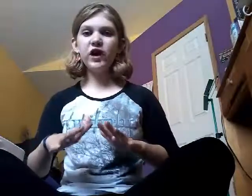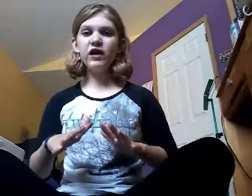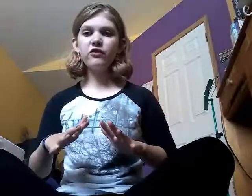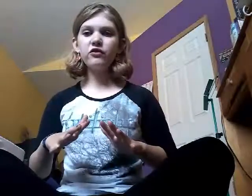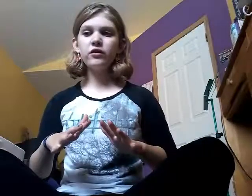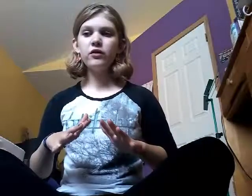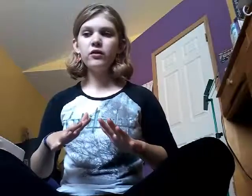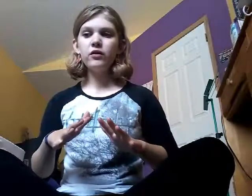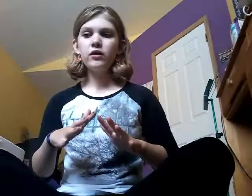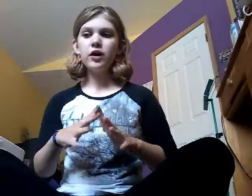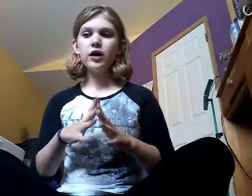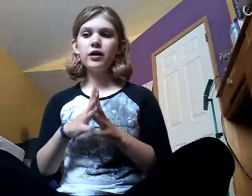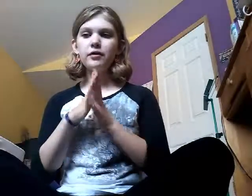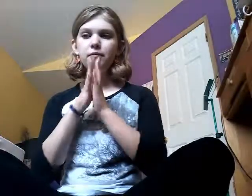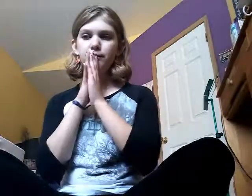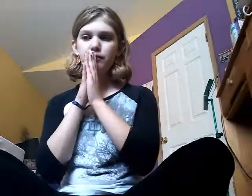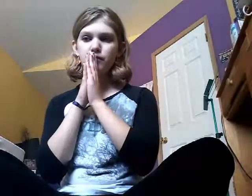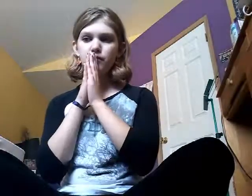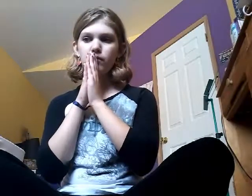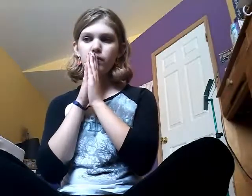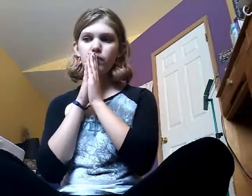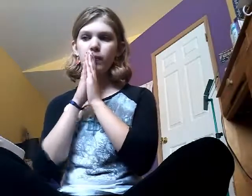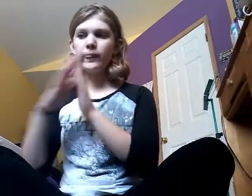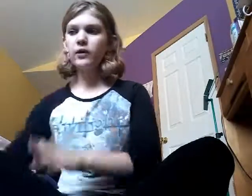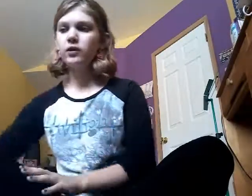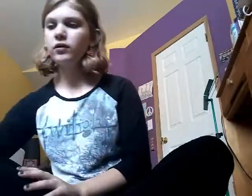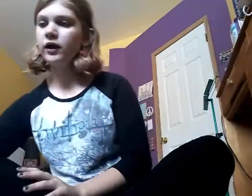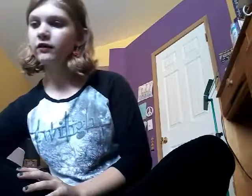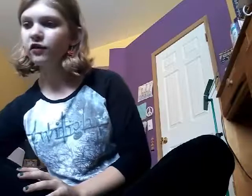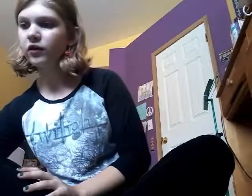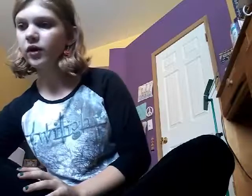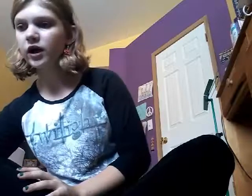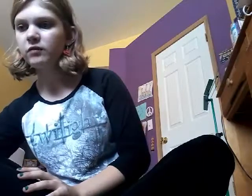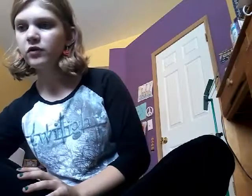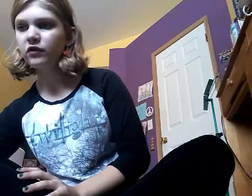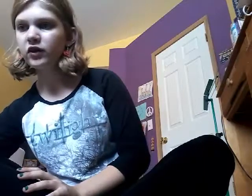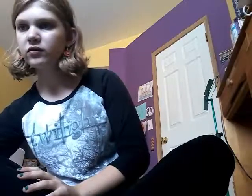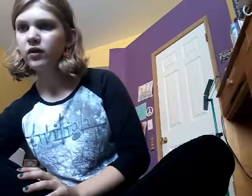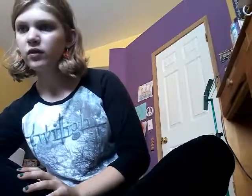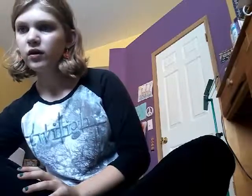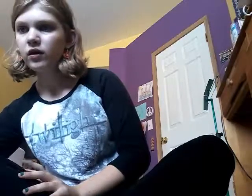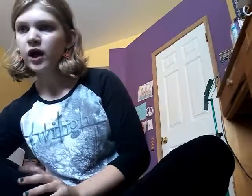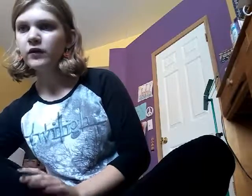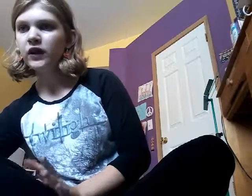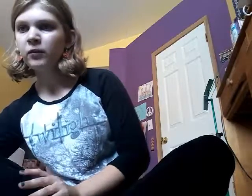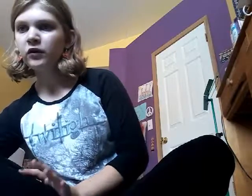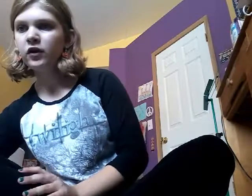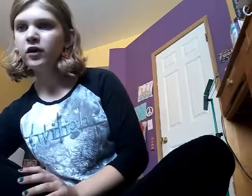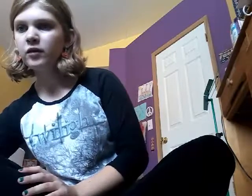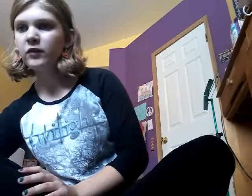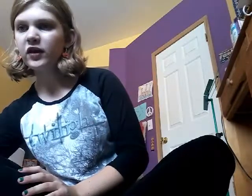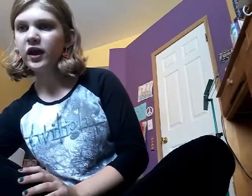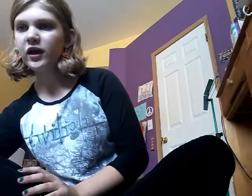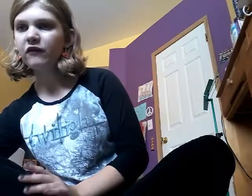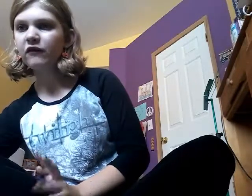fast, go ahead. So, I'm using, I'm on LifePrint.com, and they have